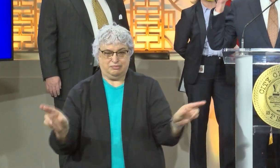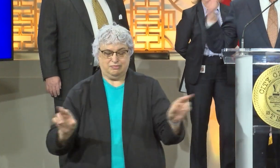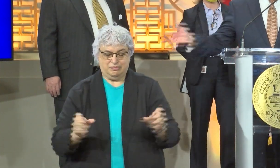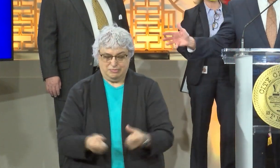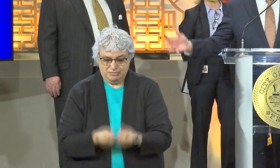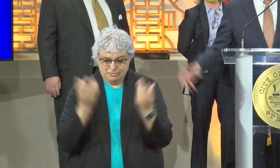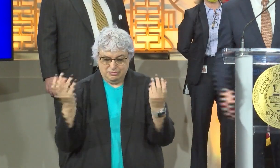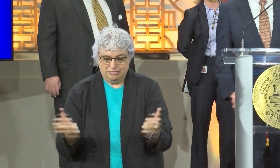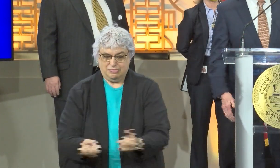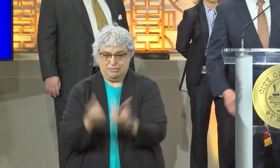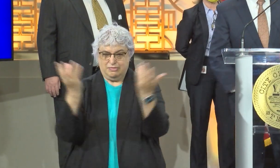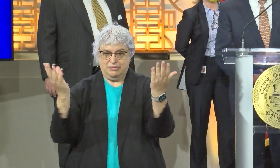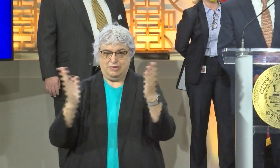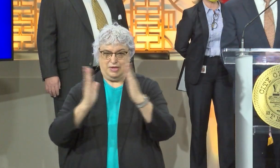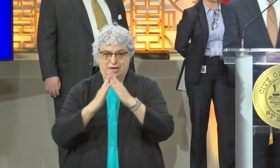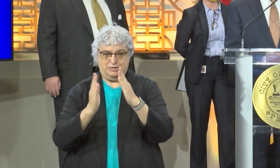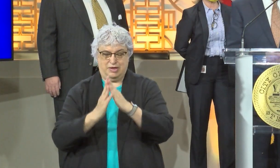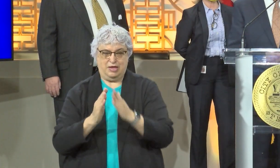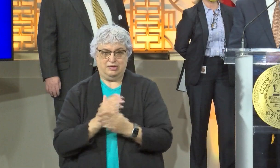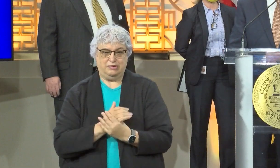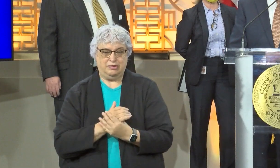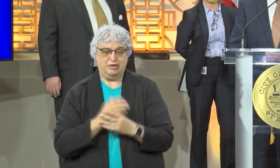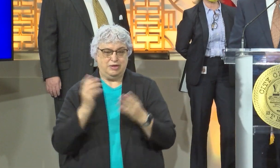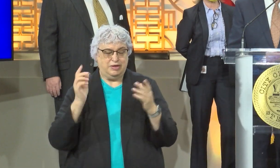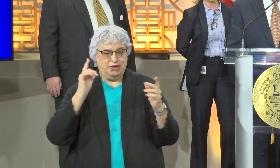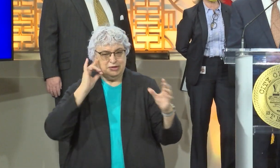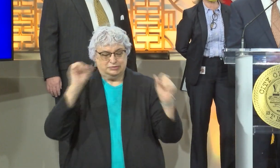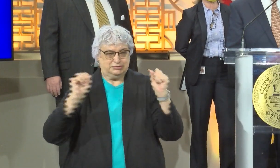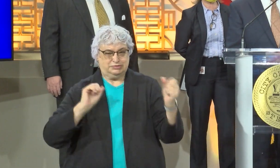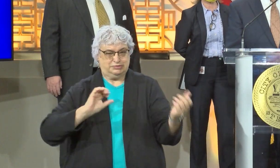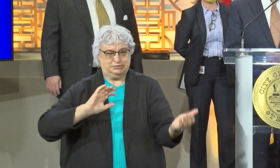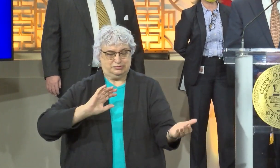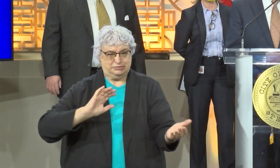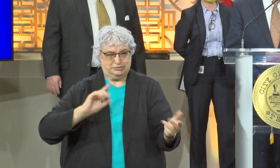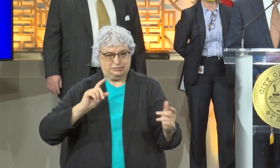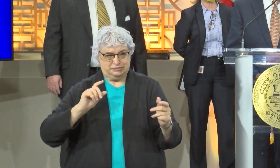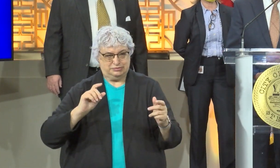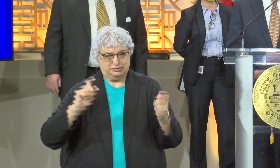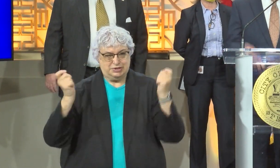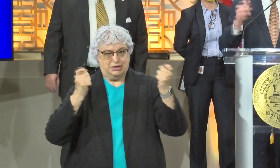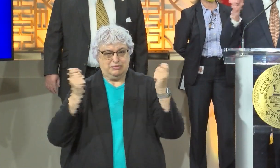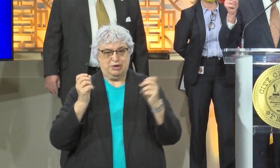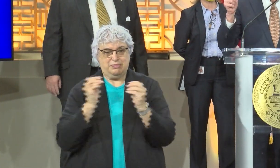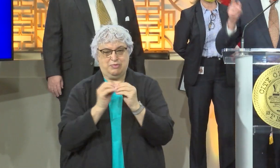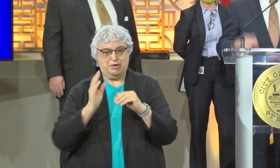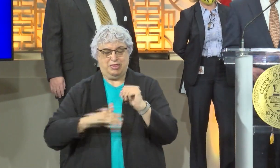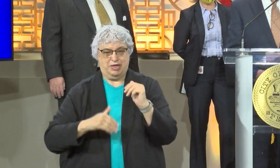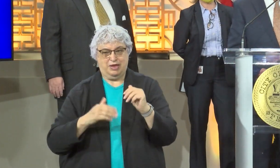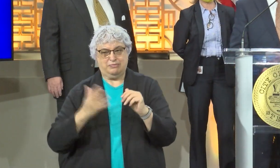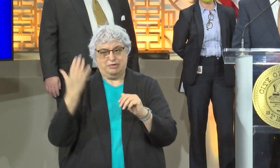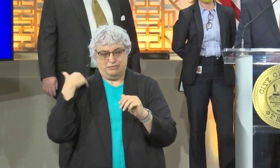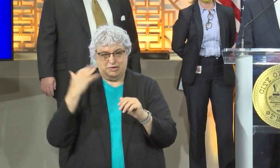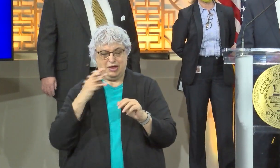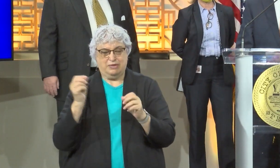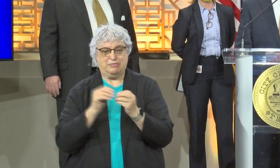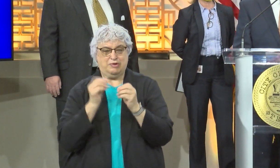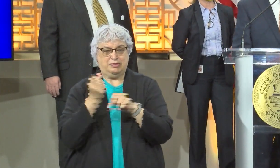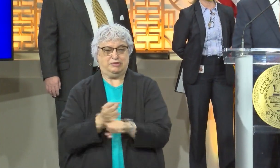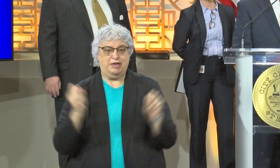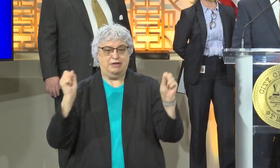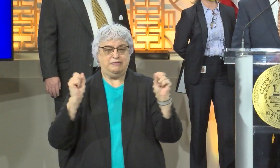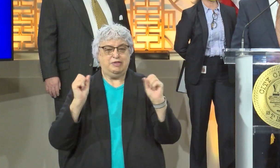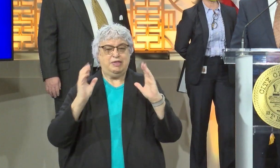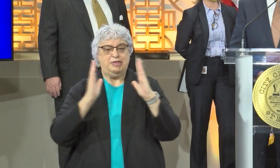unwrap downtown and celebrate a little bit more merrily maybe than we ever have before, safely. Although some of our